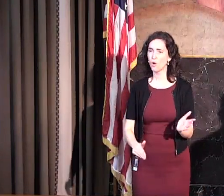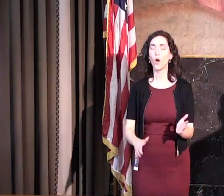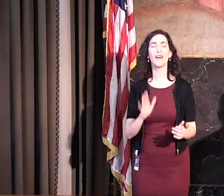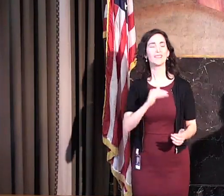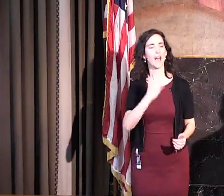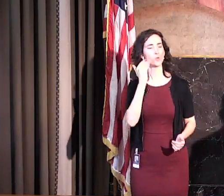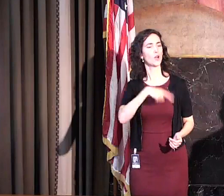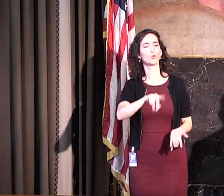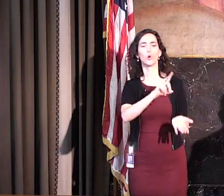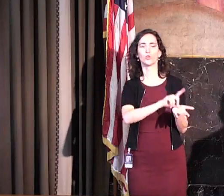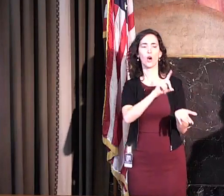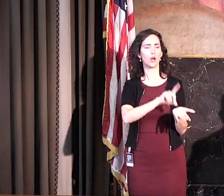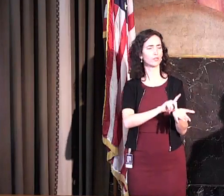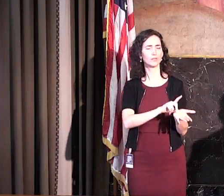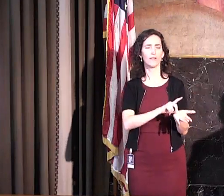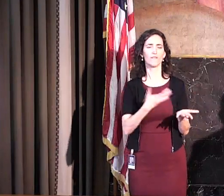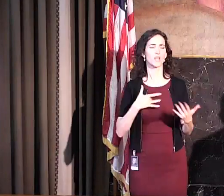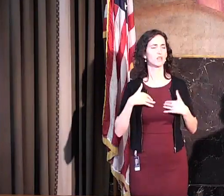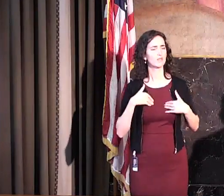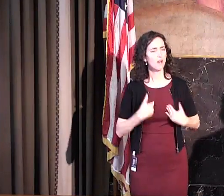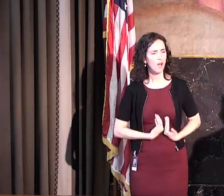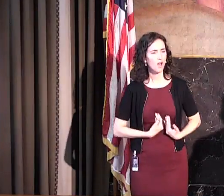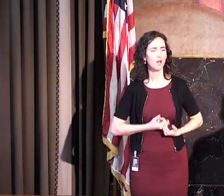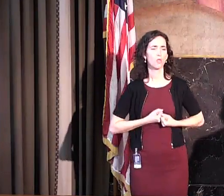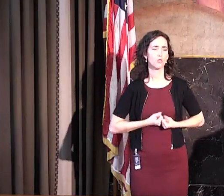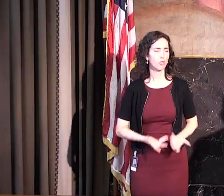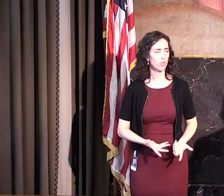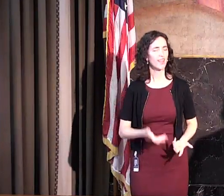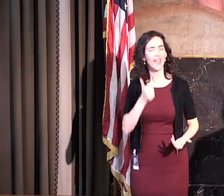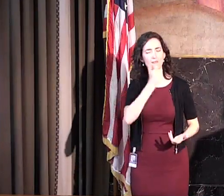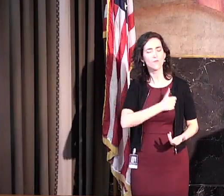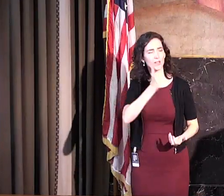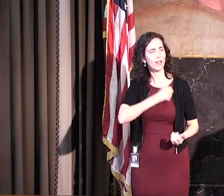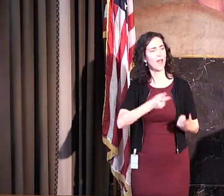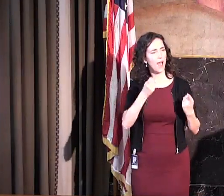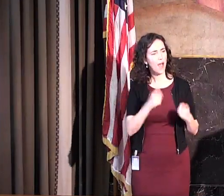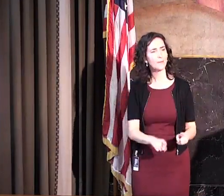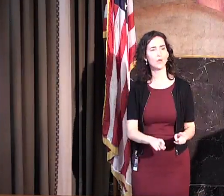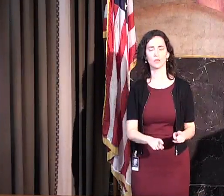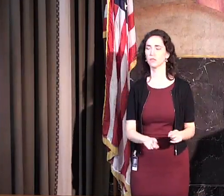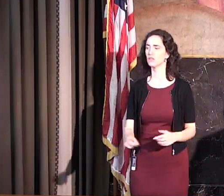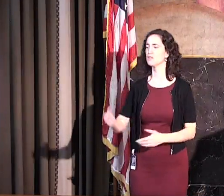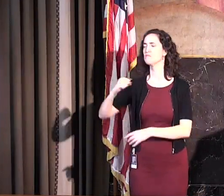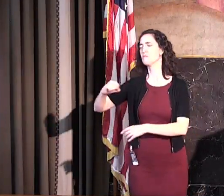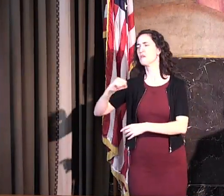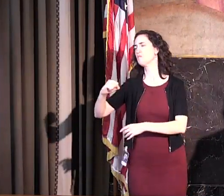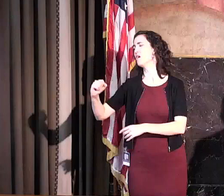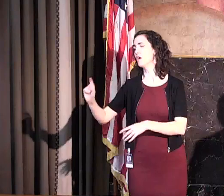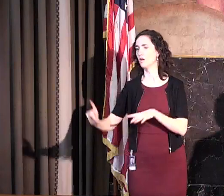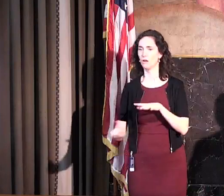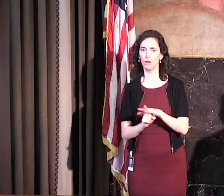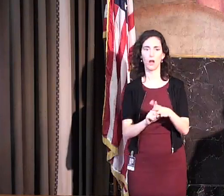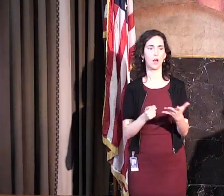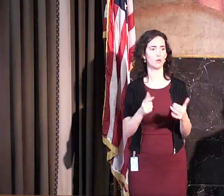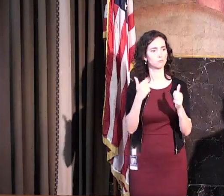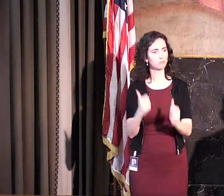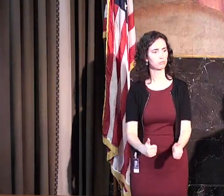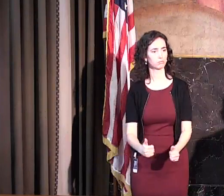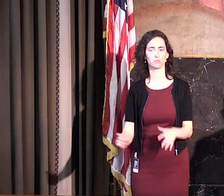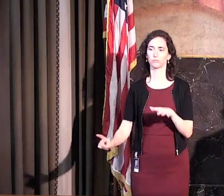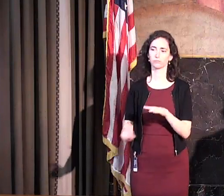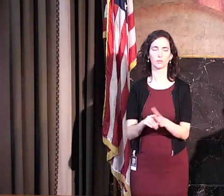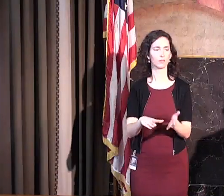professionals every single day. And anyway, we're never going to give up on any segment